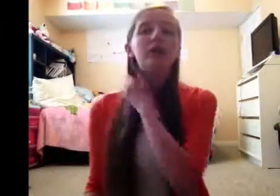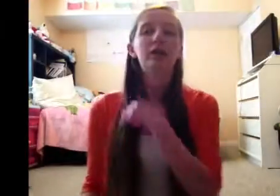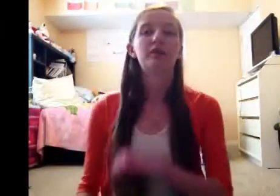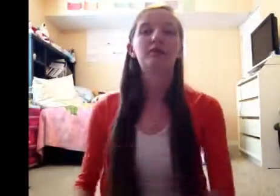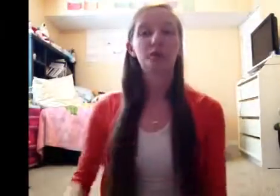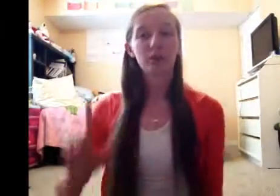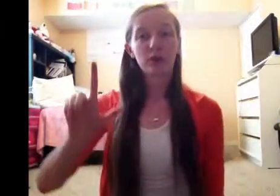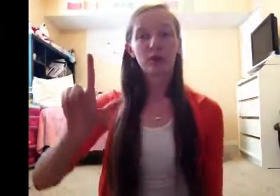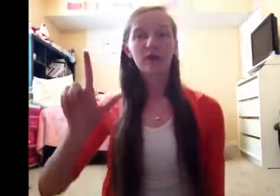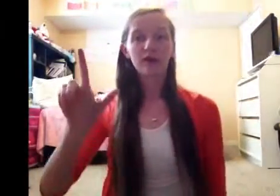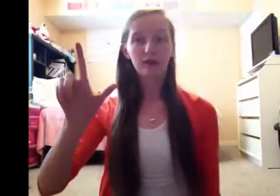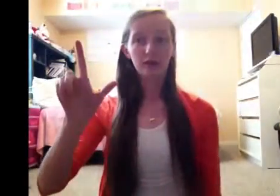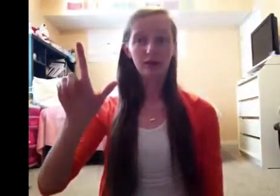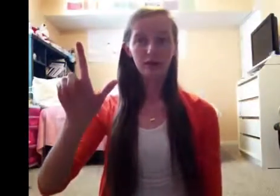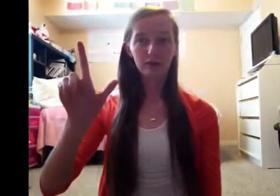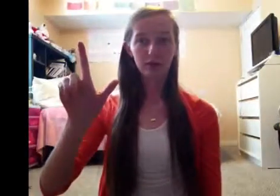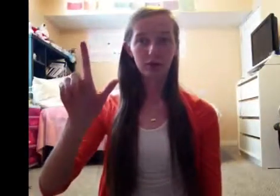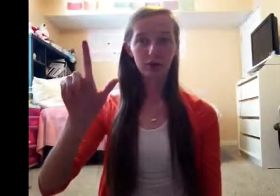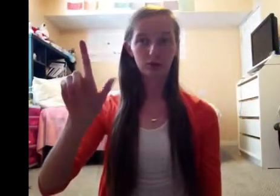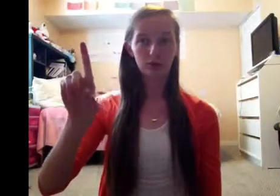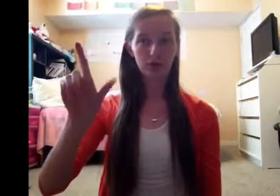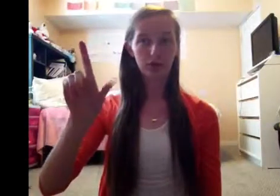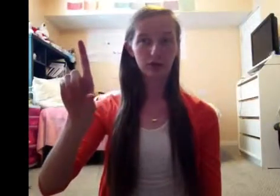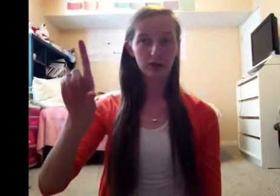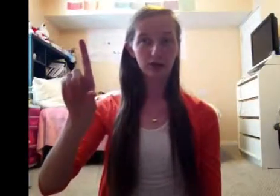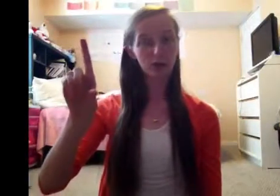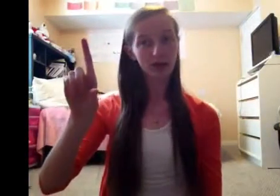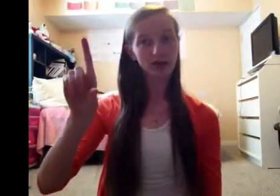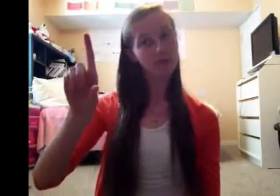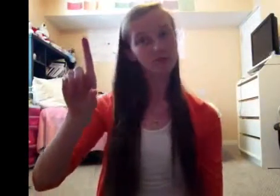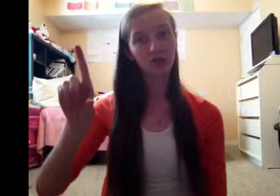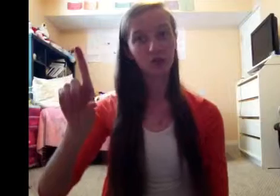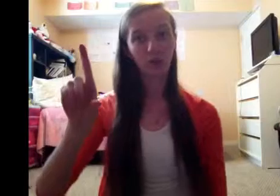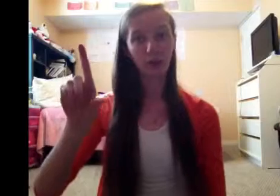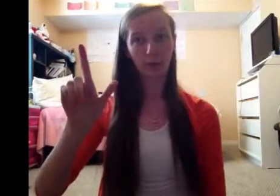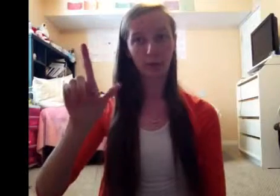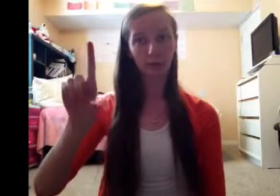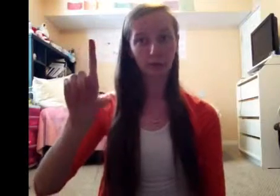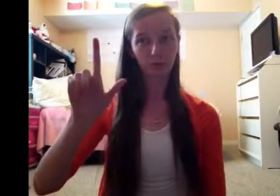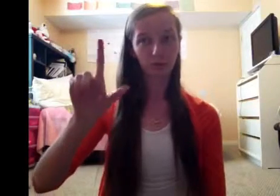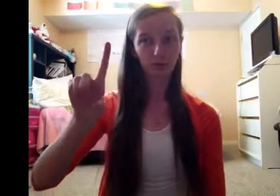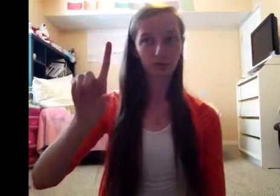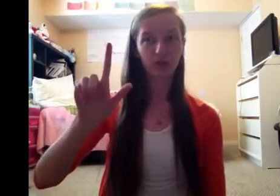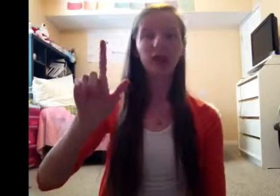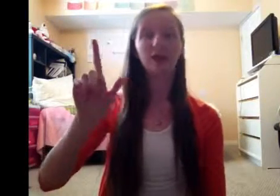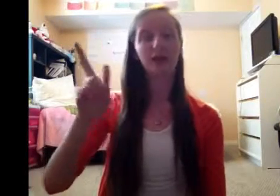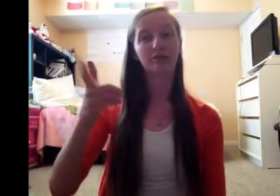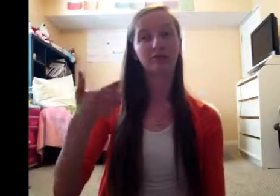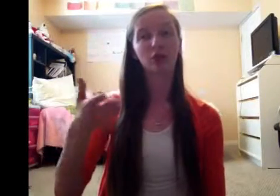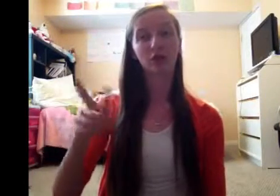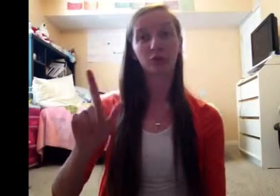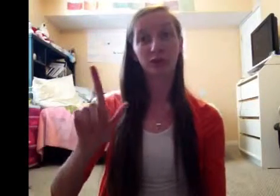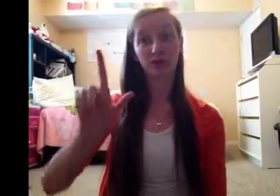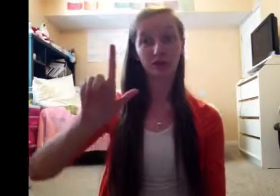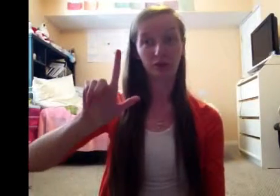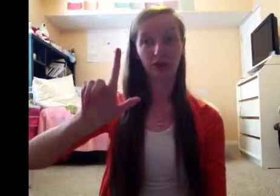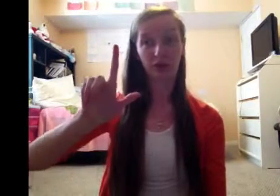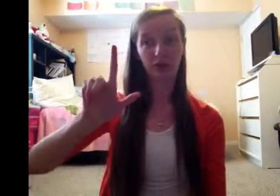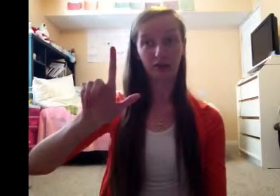then for 21, you shake your thumb in twice. It's 21. And again, for all the 20s, you have to have